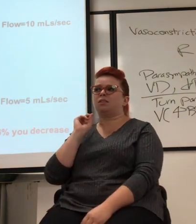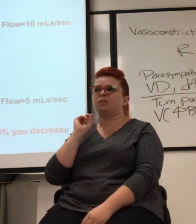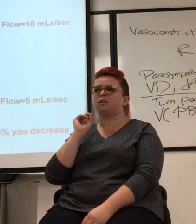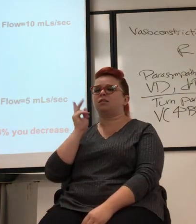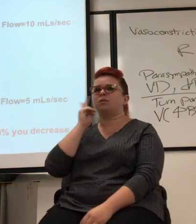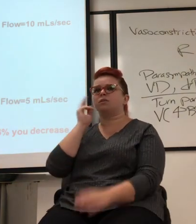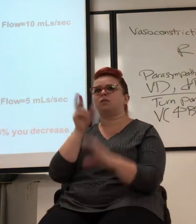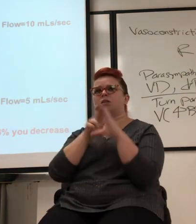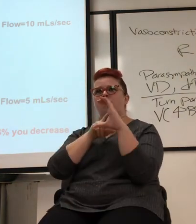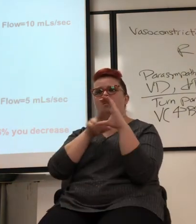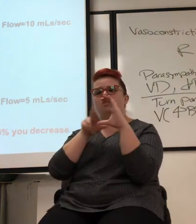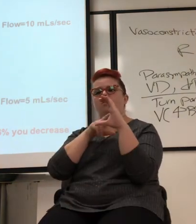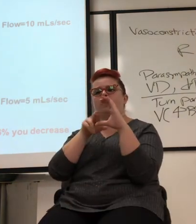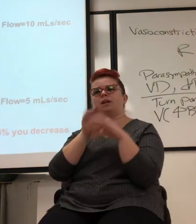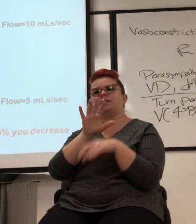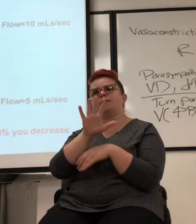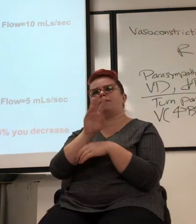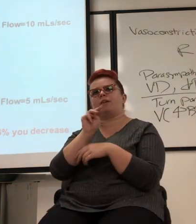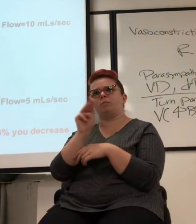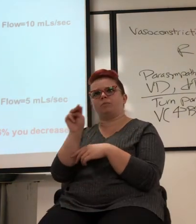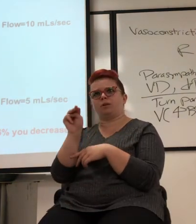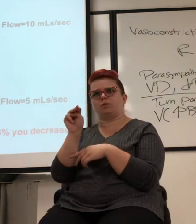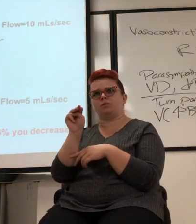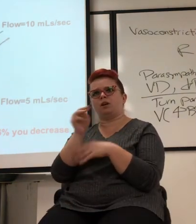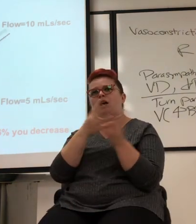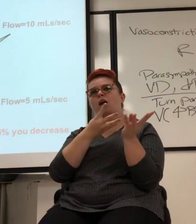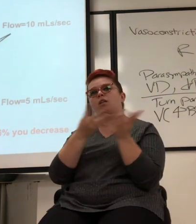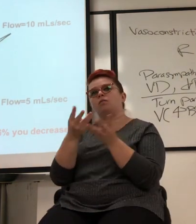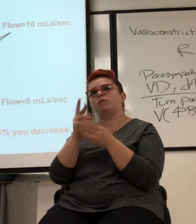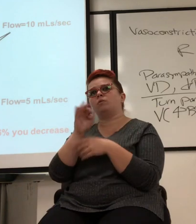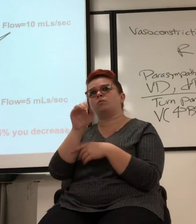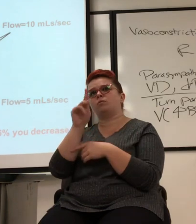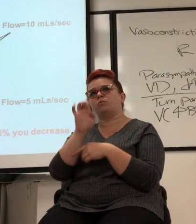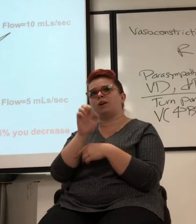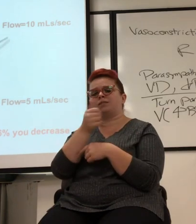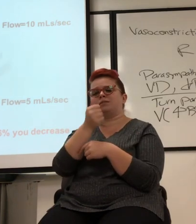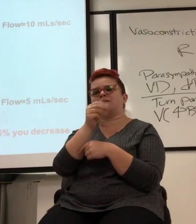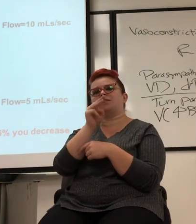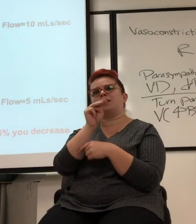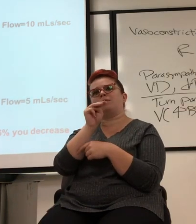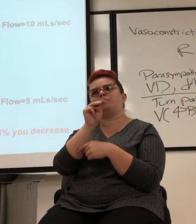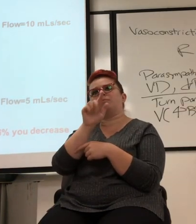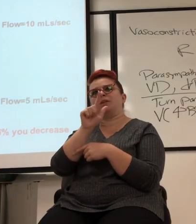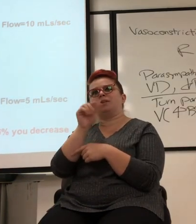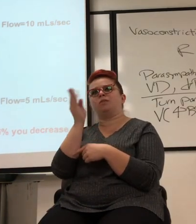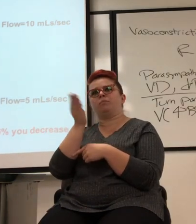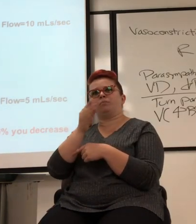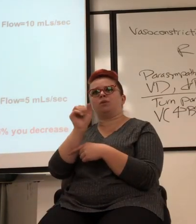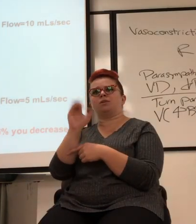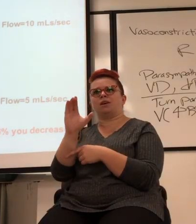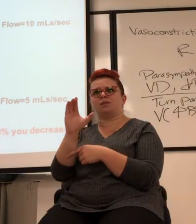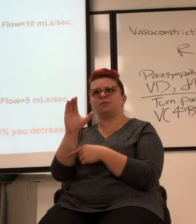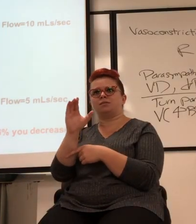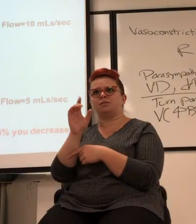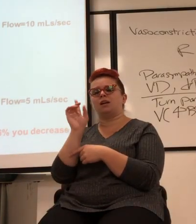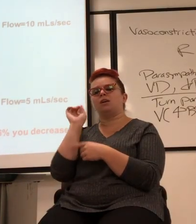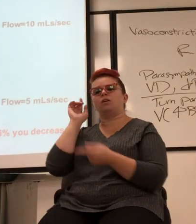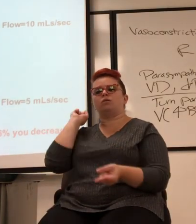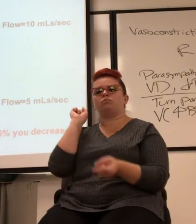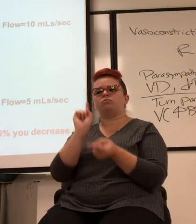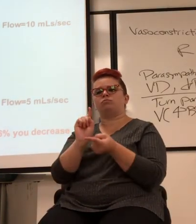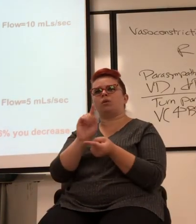here radius is 5 millimeters, and the flow rate, 10 mils per second. Here they reduce it